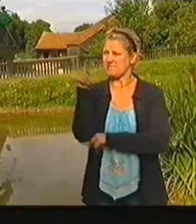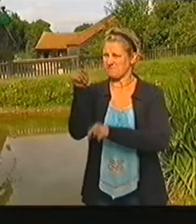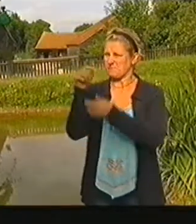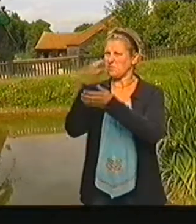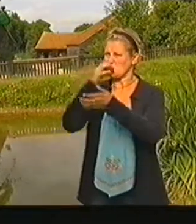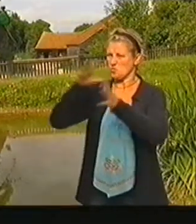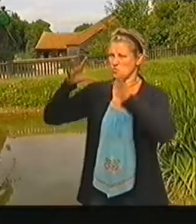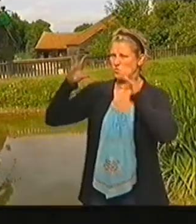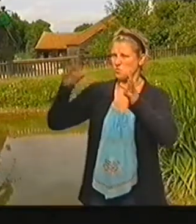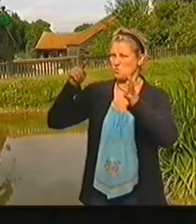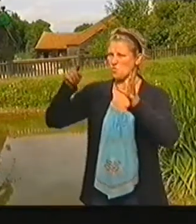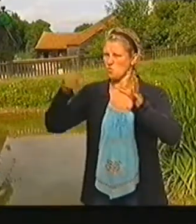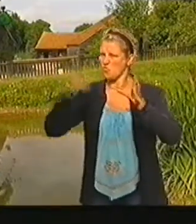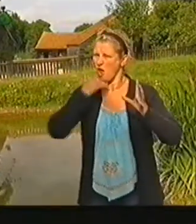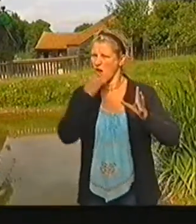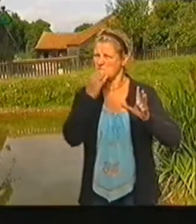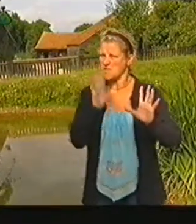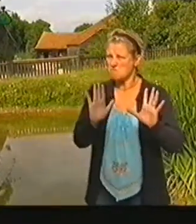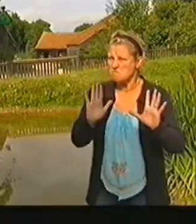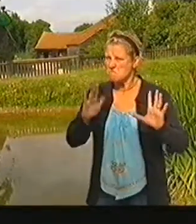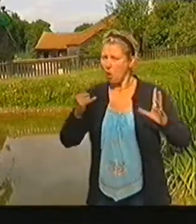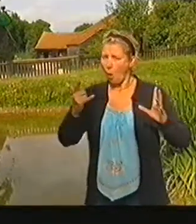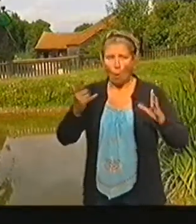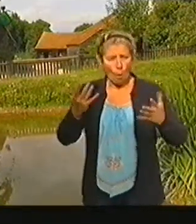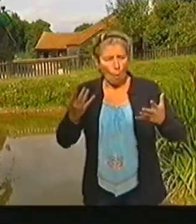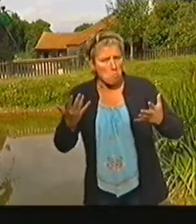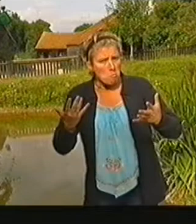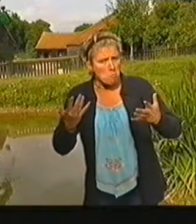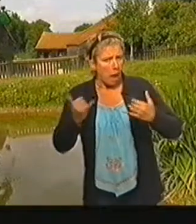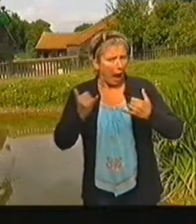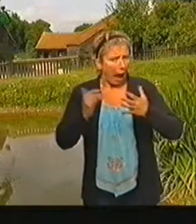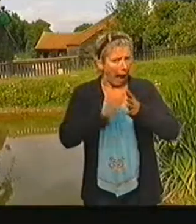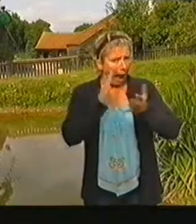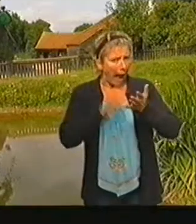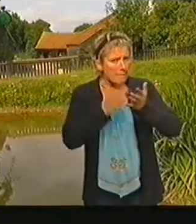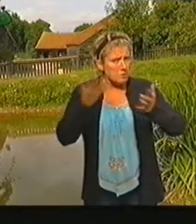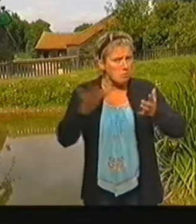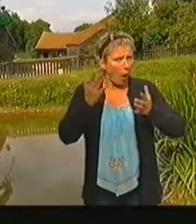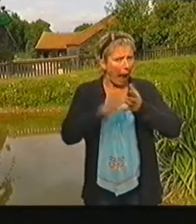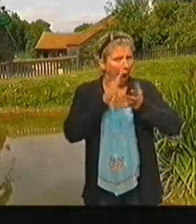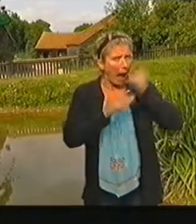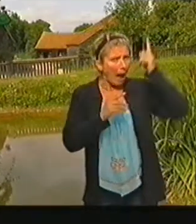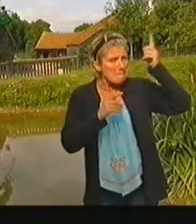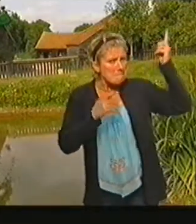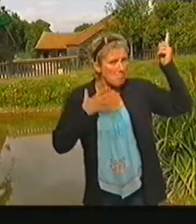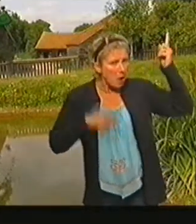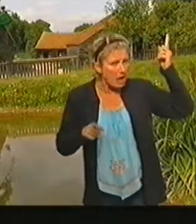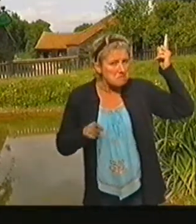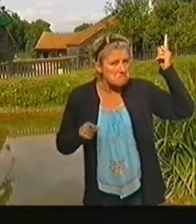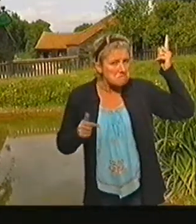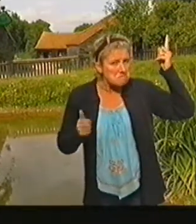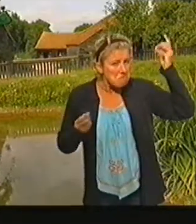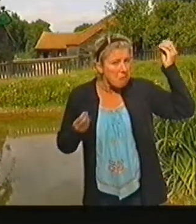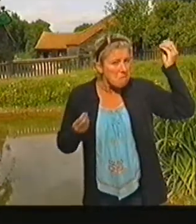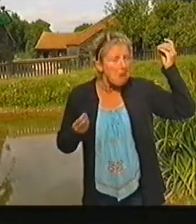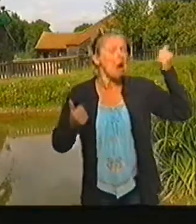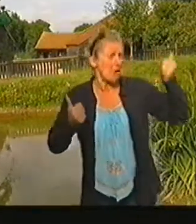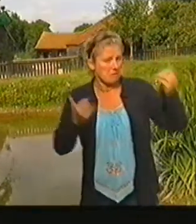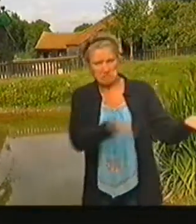And now, I think we'd better have a few geese. We'll take the biggest. And what about a couple of nice smoked hams? Fetch me